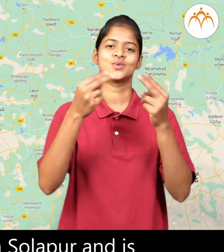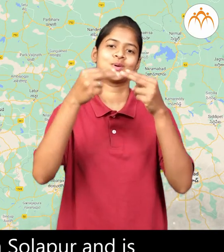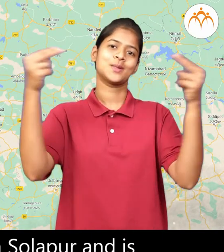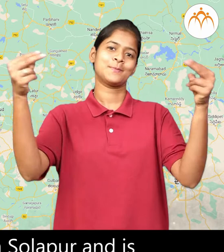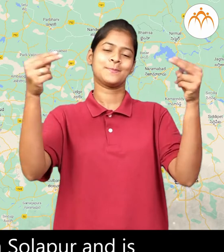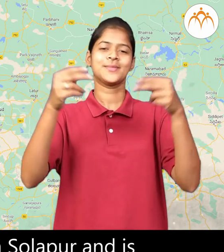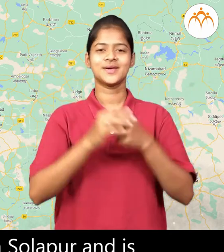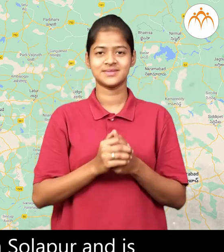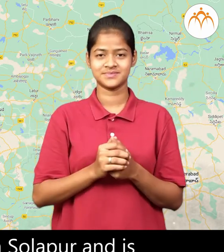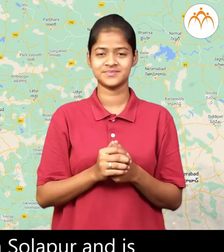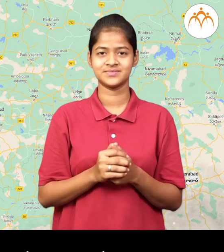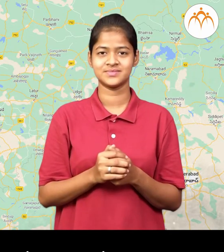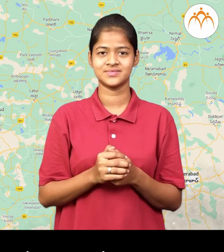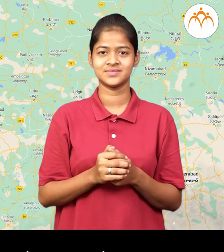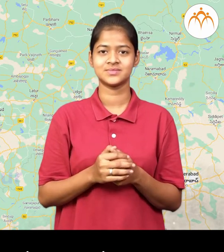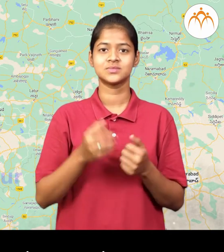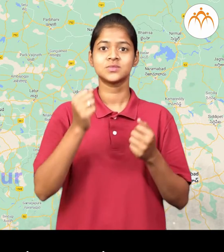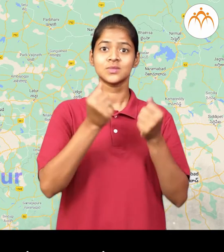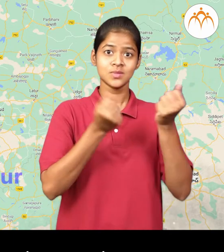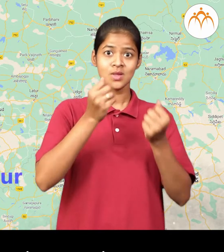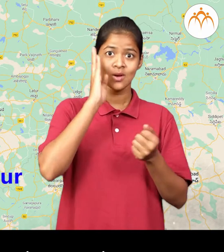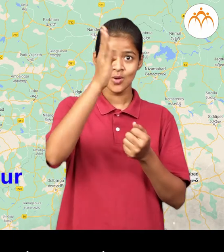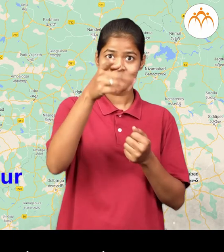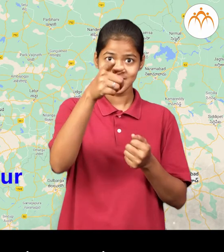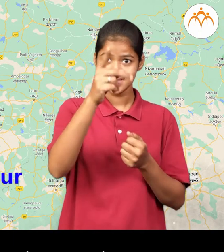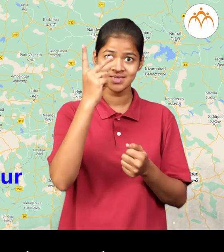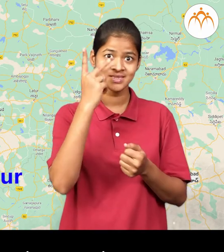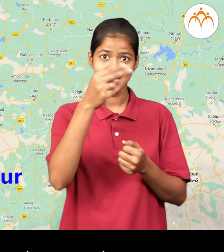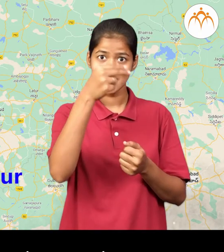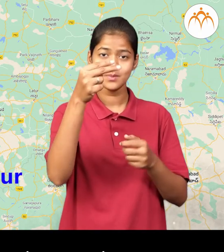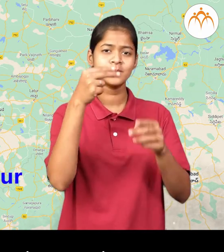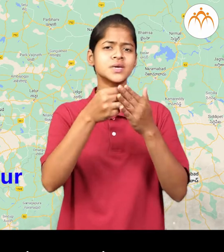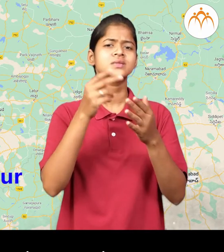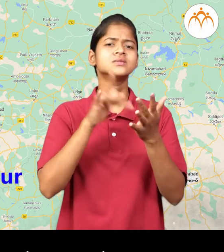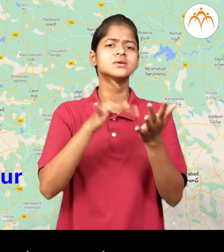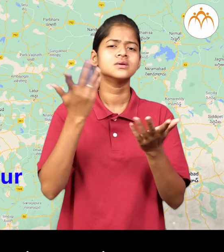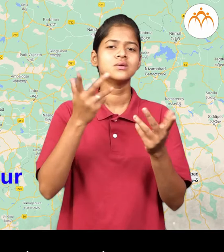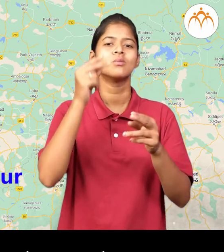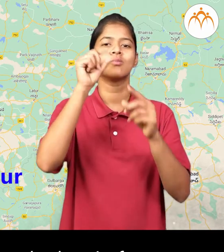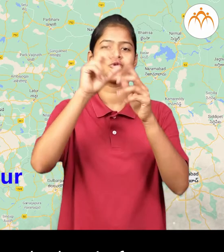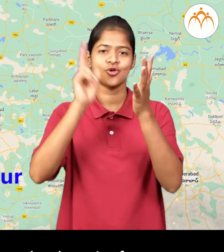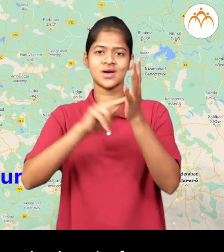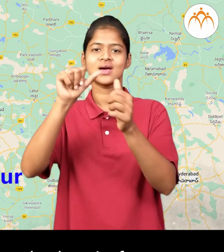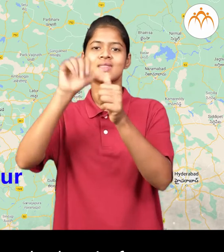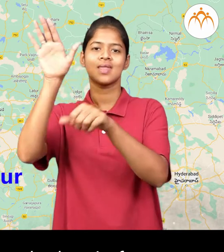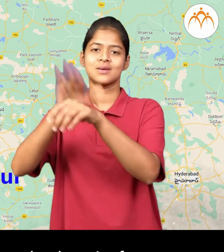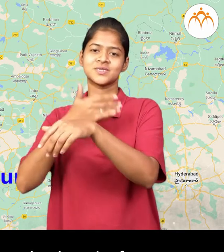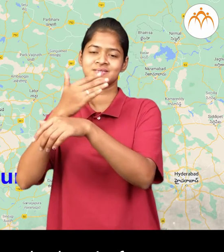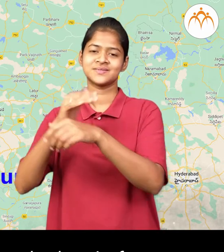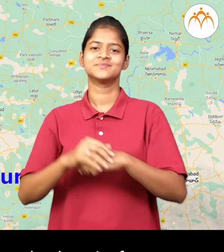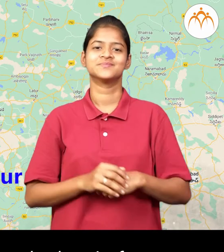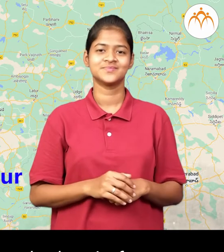going to Mumbai, Solapur, Mumbai is written on it. Now,